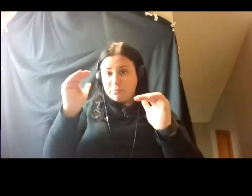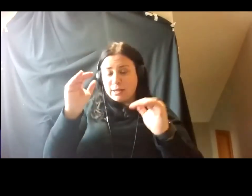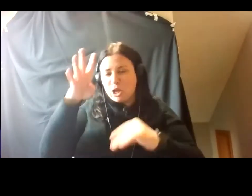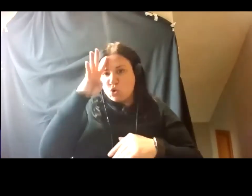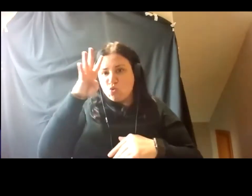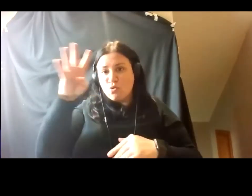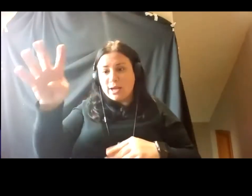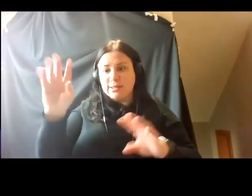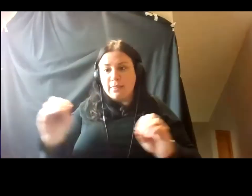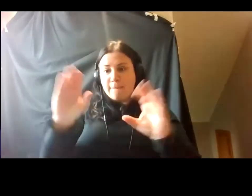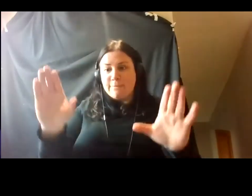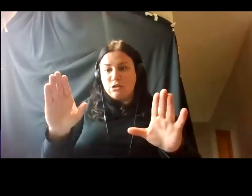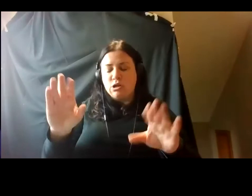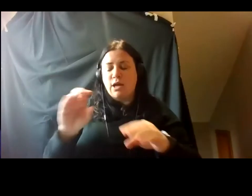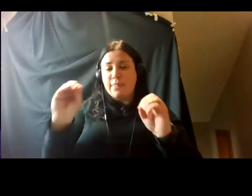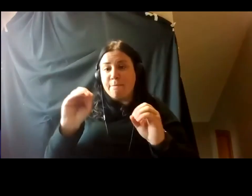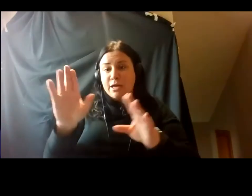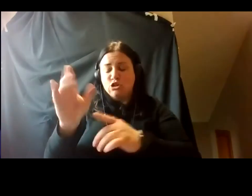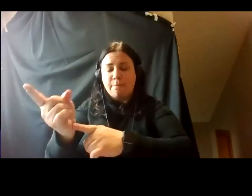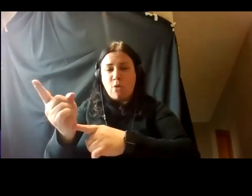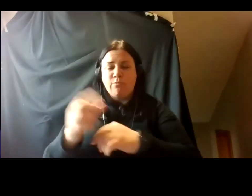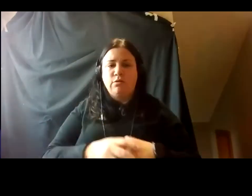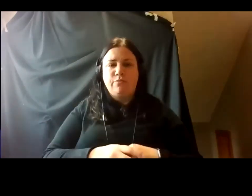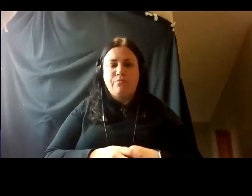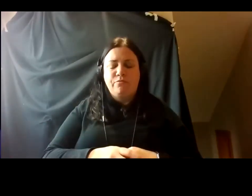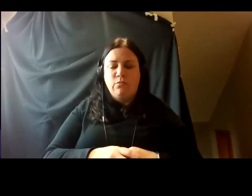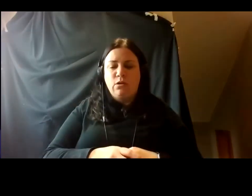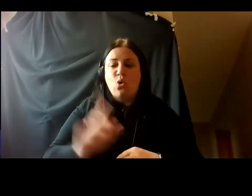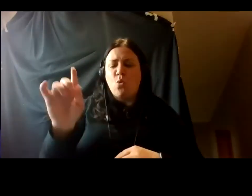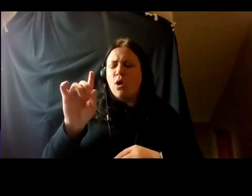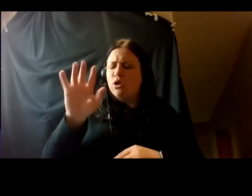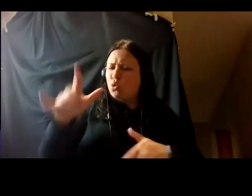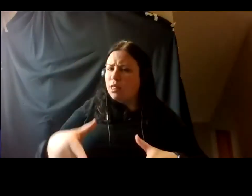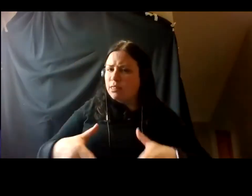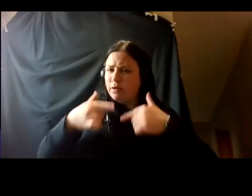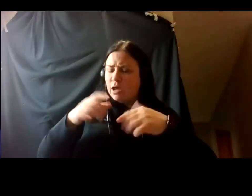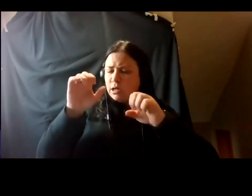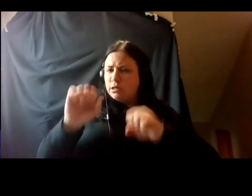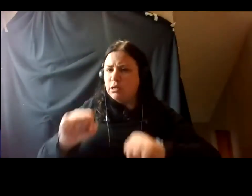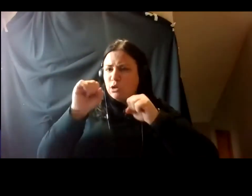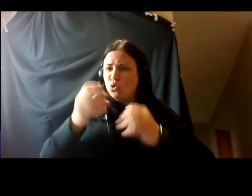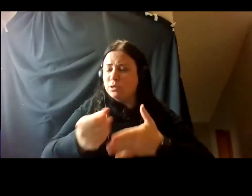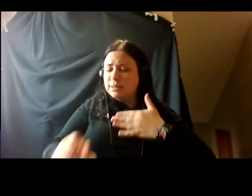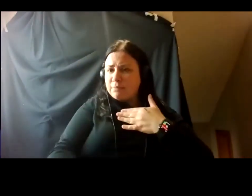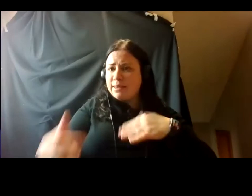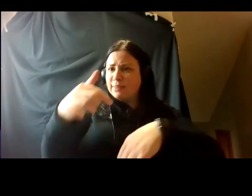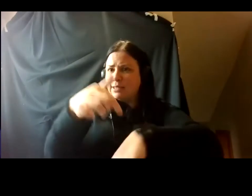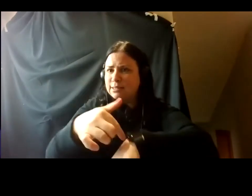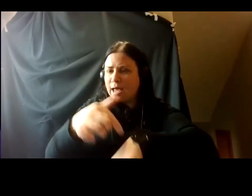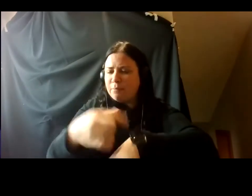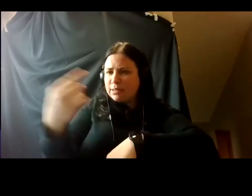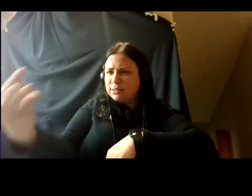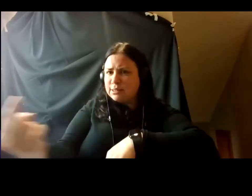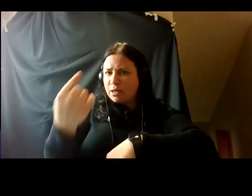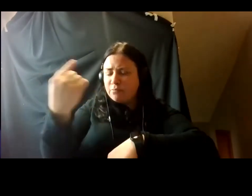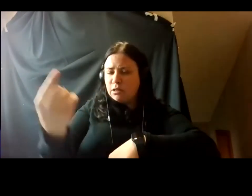magic moment. And I ask you, I know it sounds cheesy, but where in your life could you spend more time on something